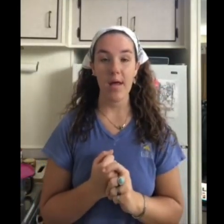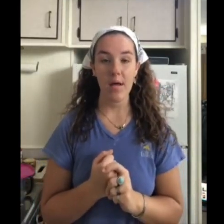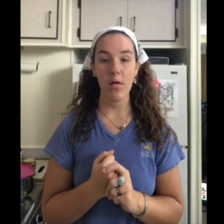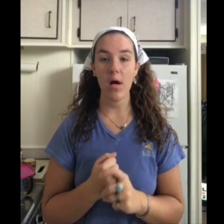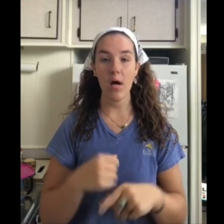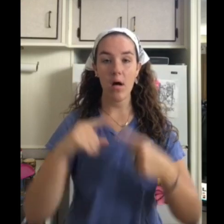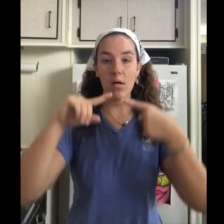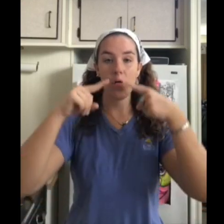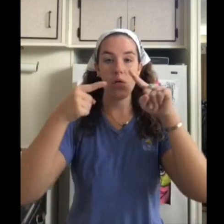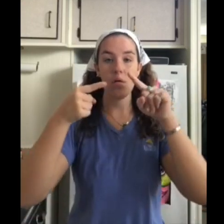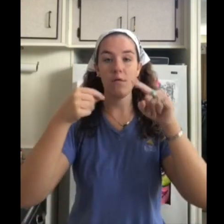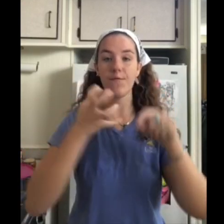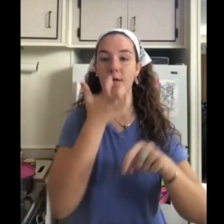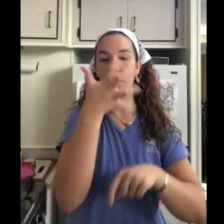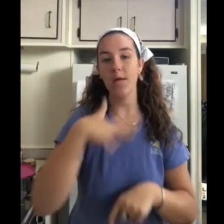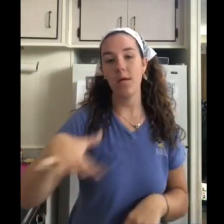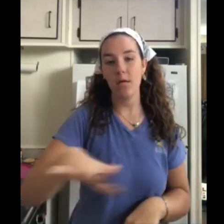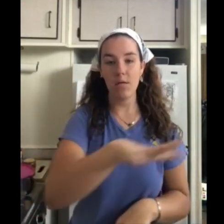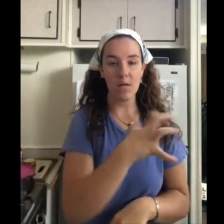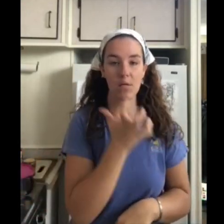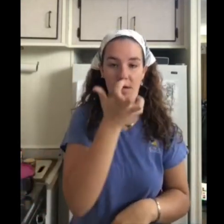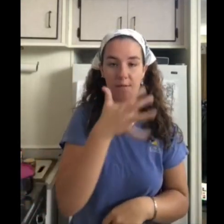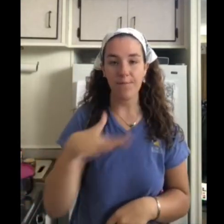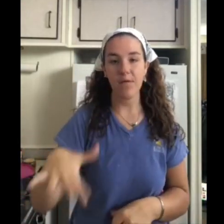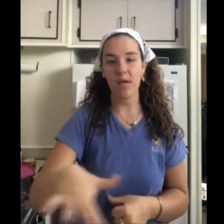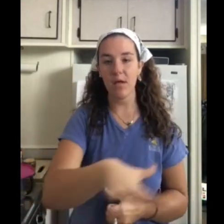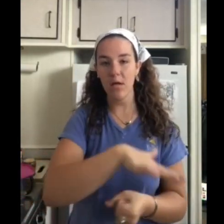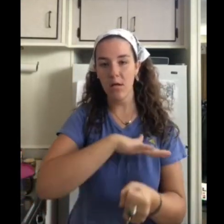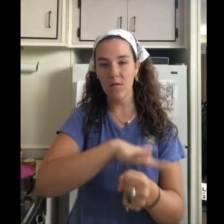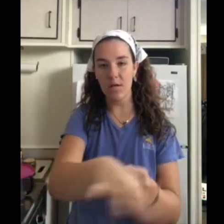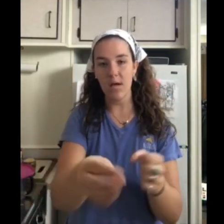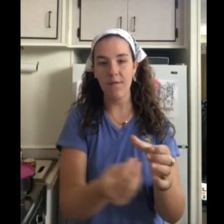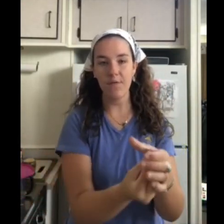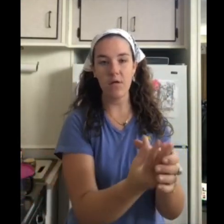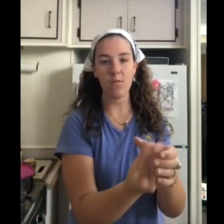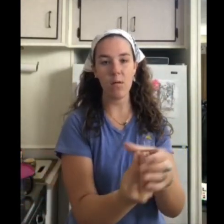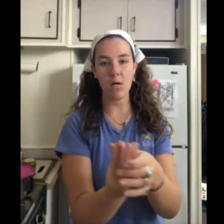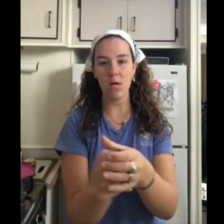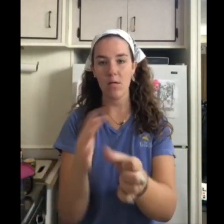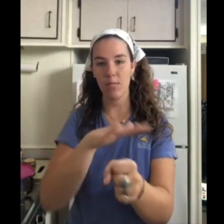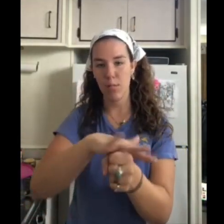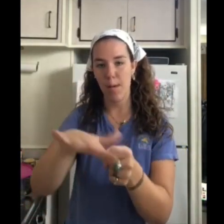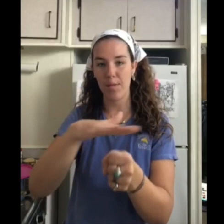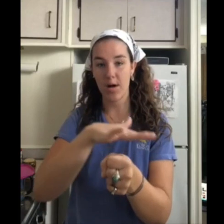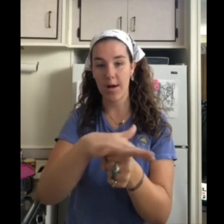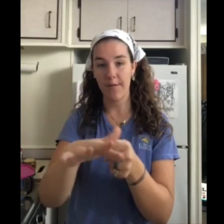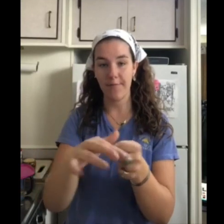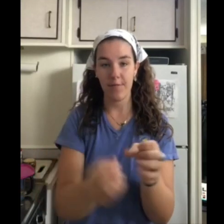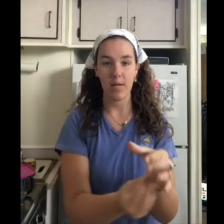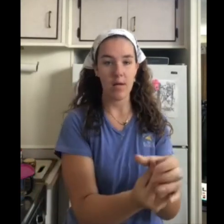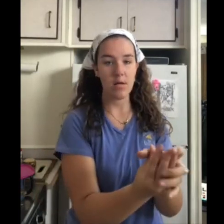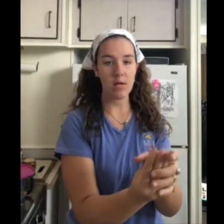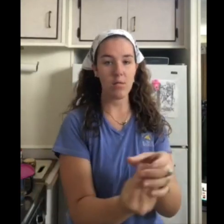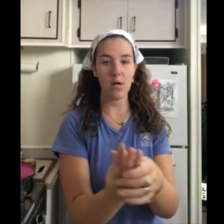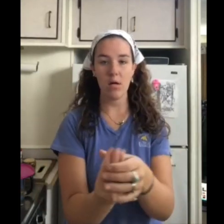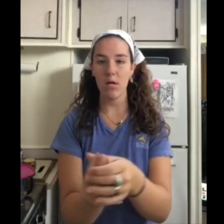There are cornfields and wheat fields enough to grow. Remember, enough to